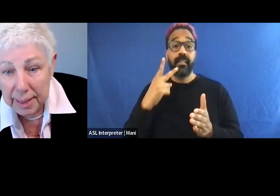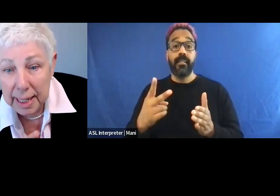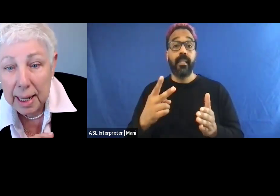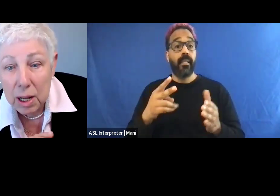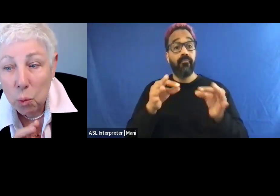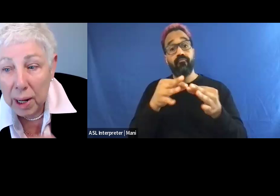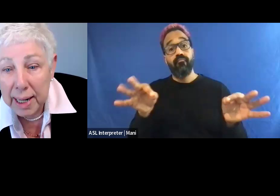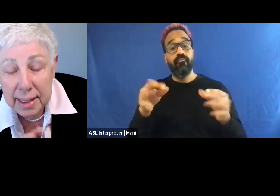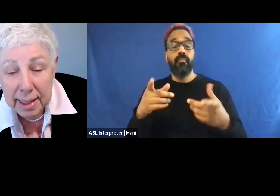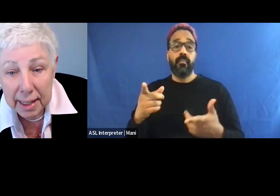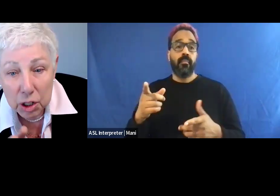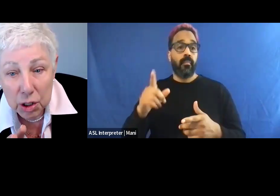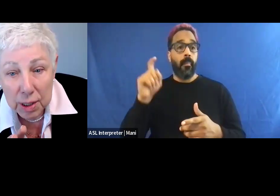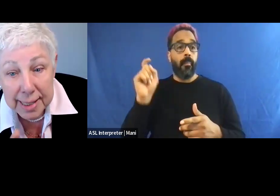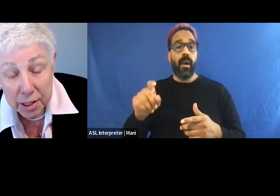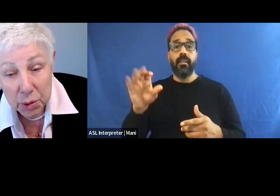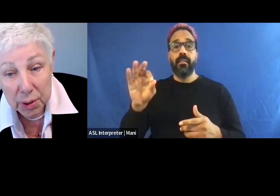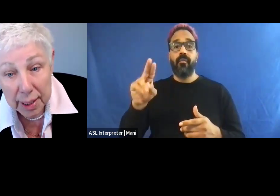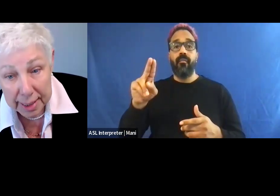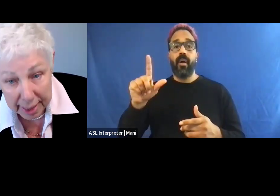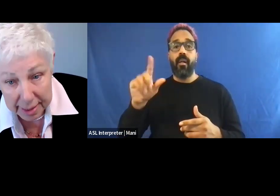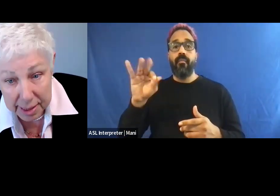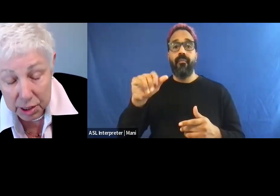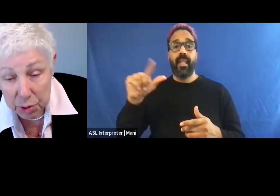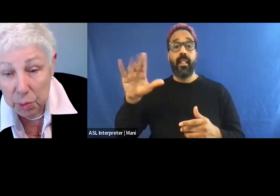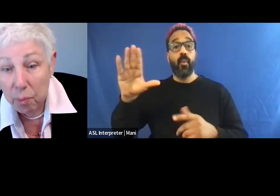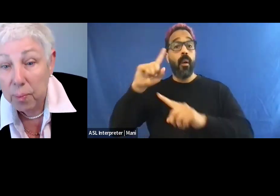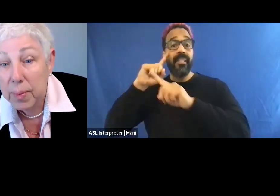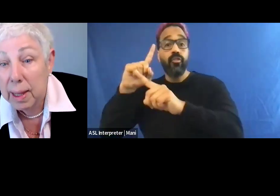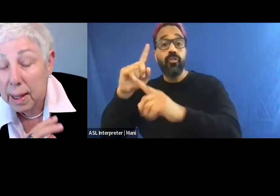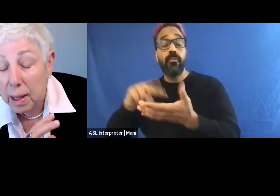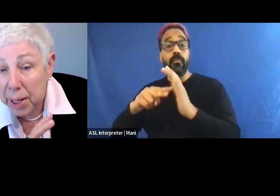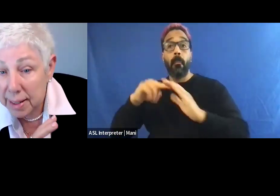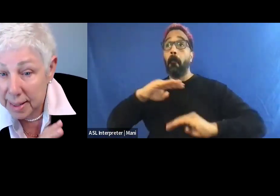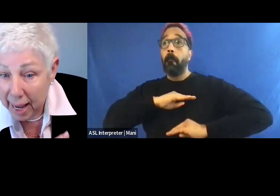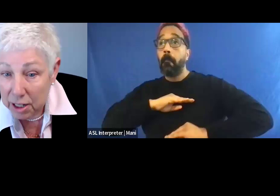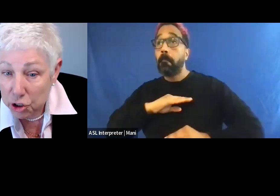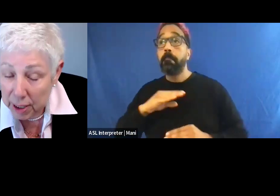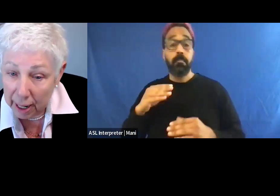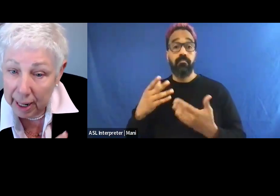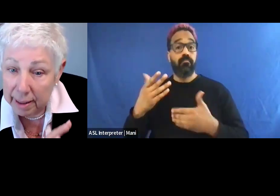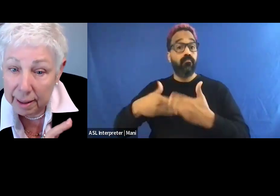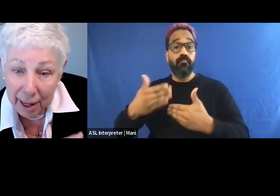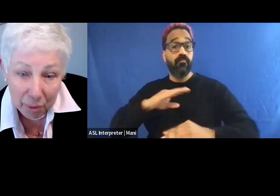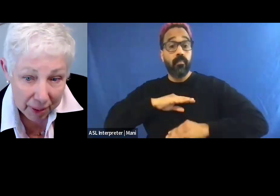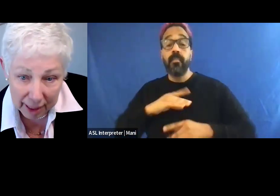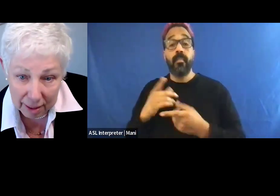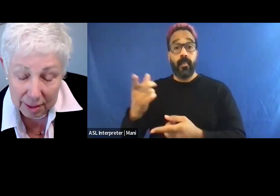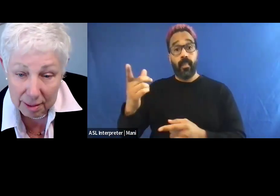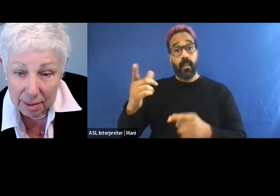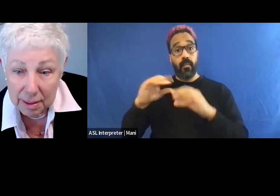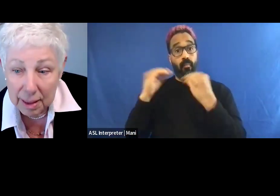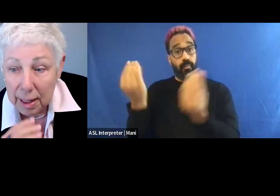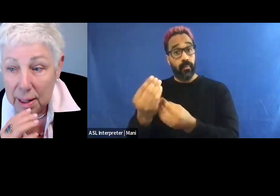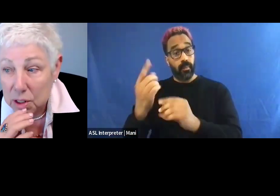mission. What is it that the center intends to do? Because that should guide everything